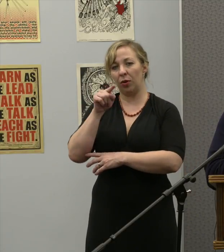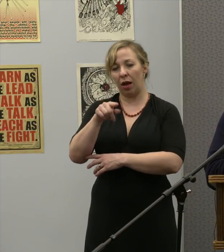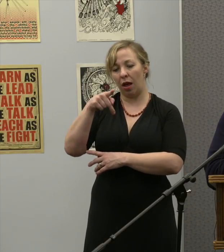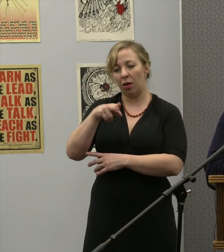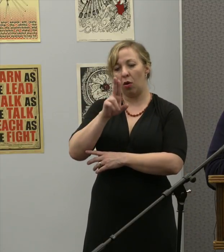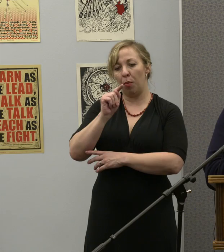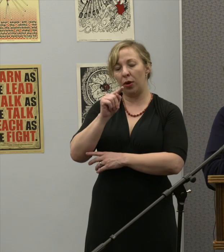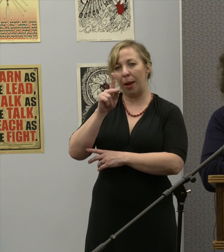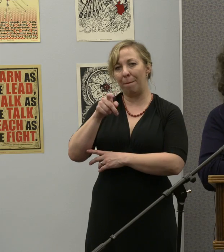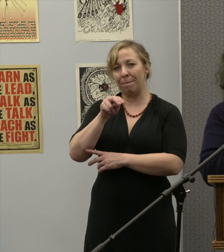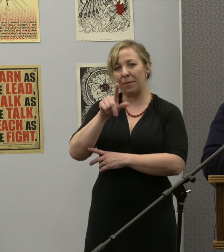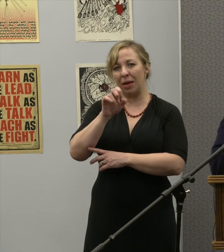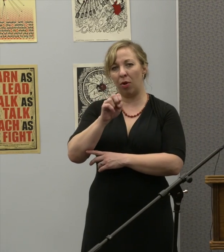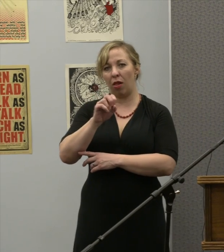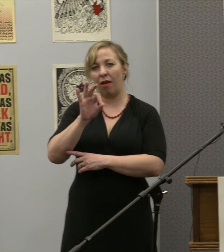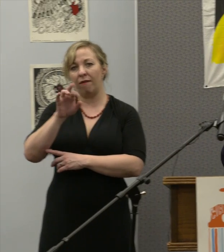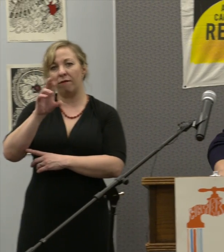www.putpeoplefirstpa.org. Thank you so much.